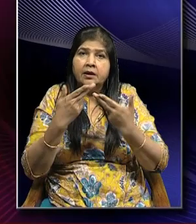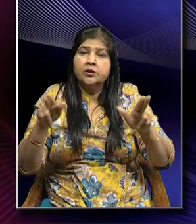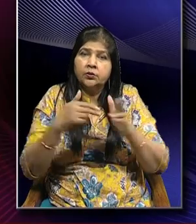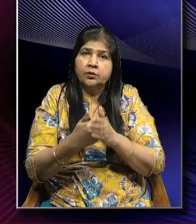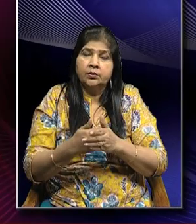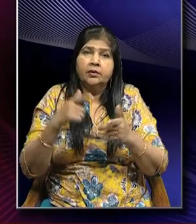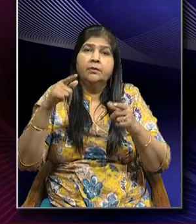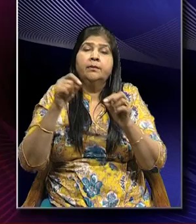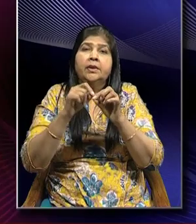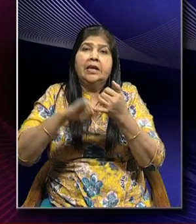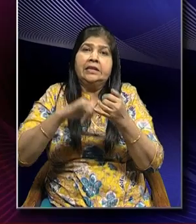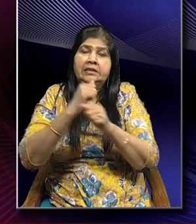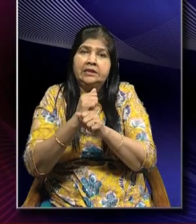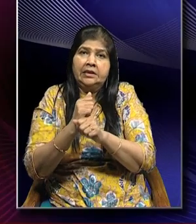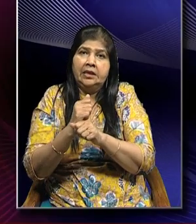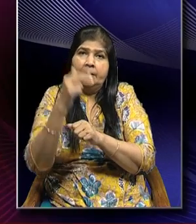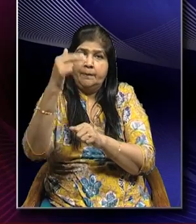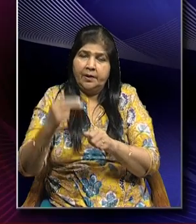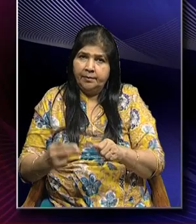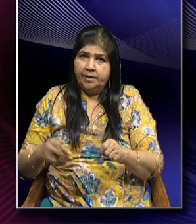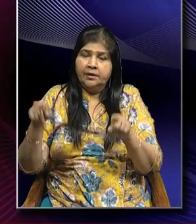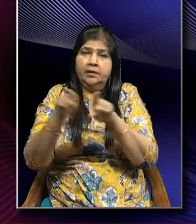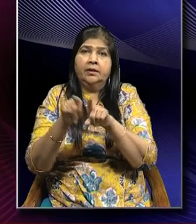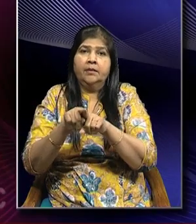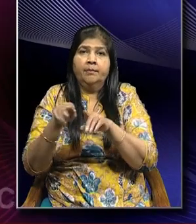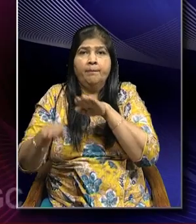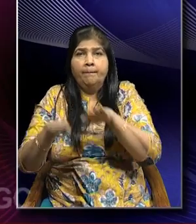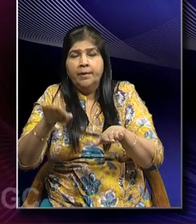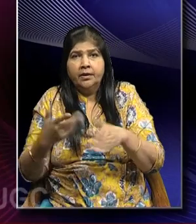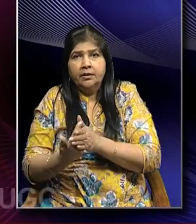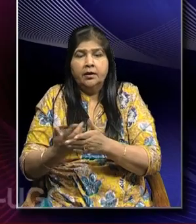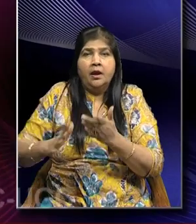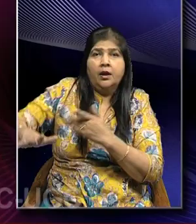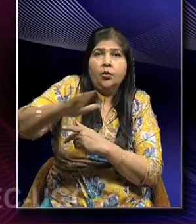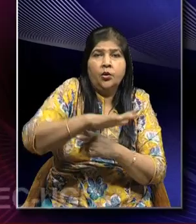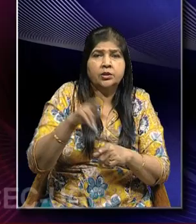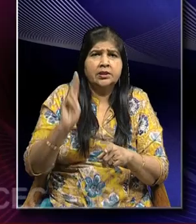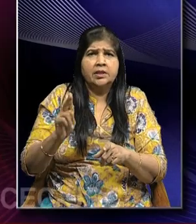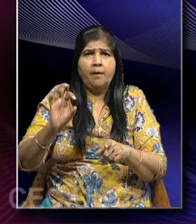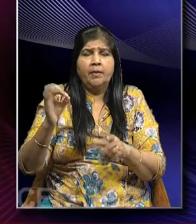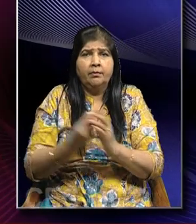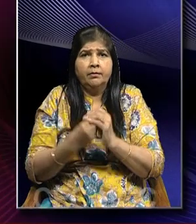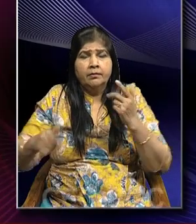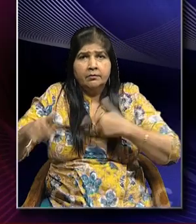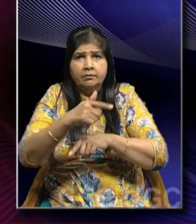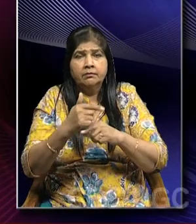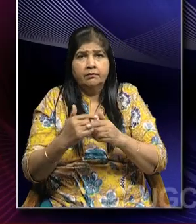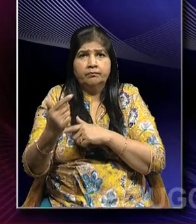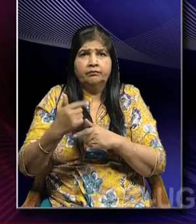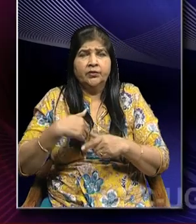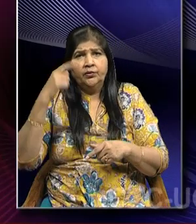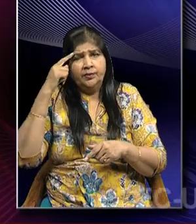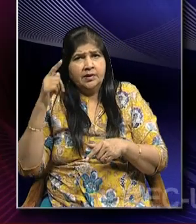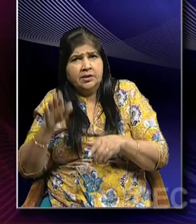ESG parameters to enable comparability across companies, sectors and time. So if you wish to make a